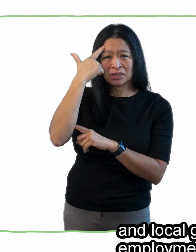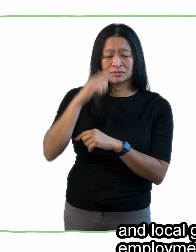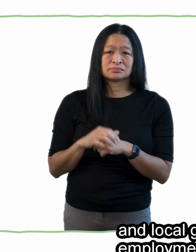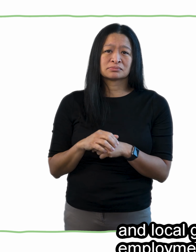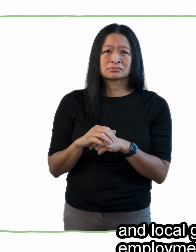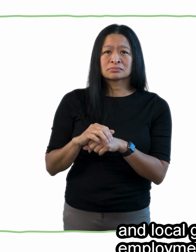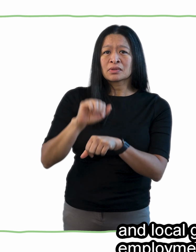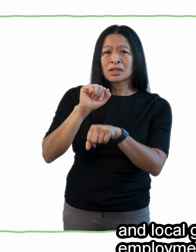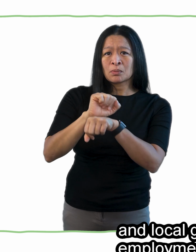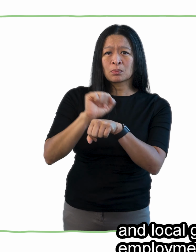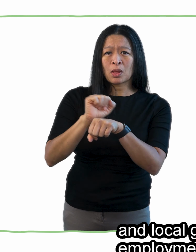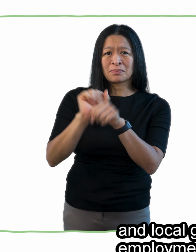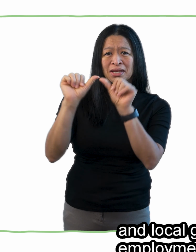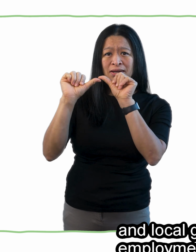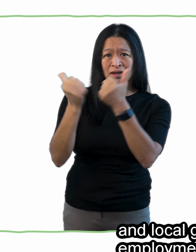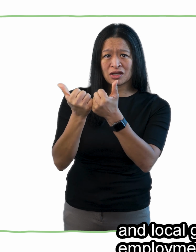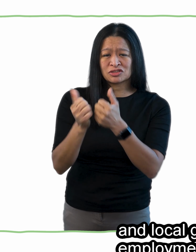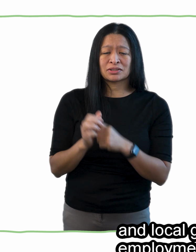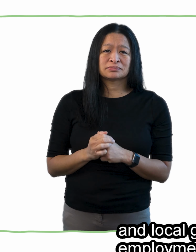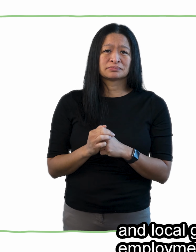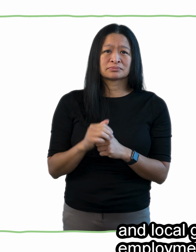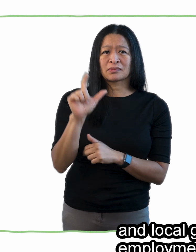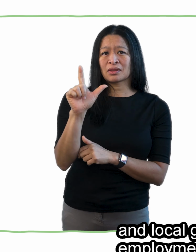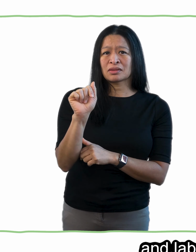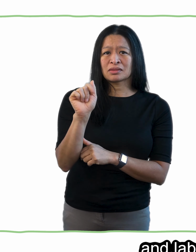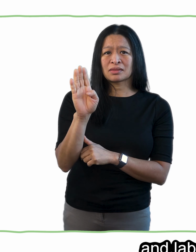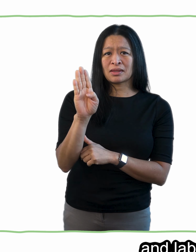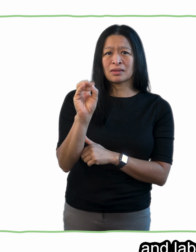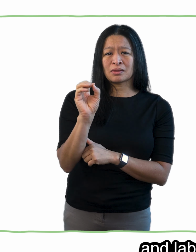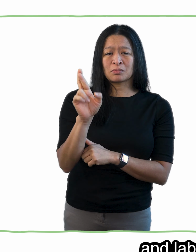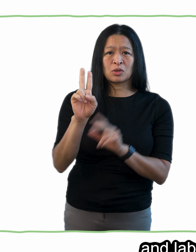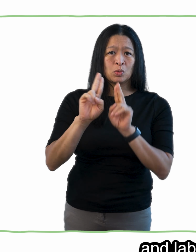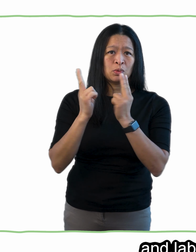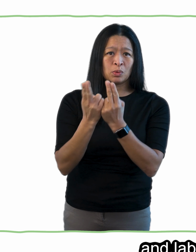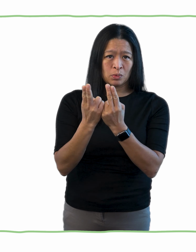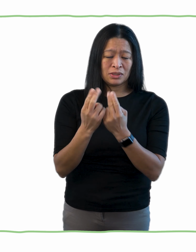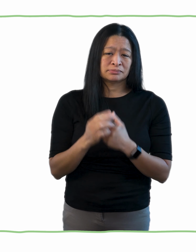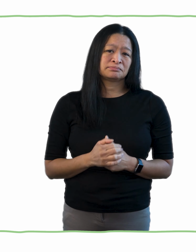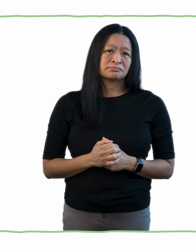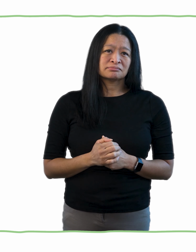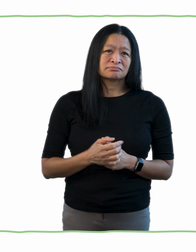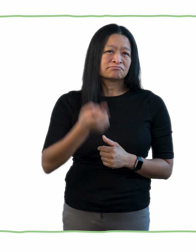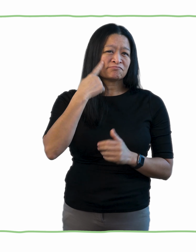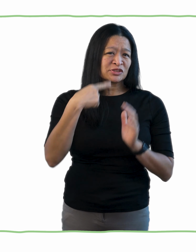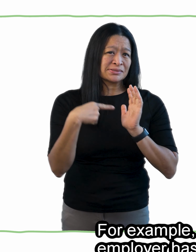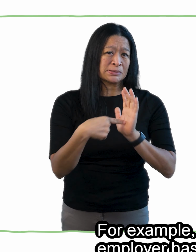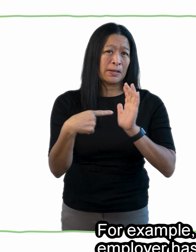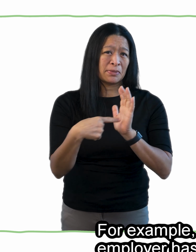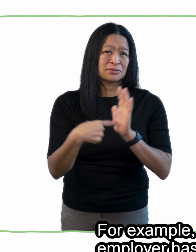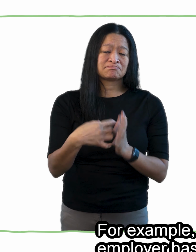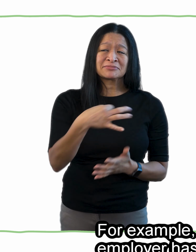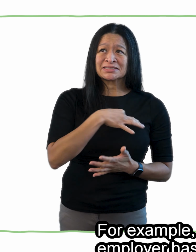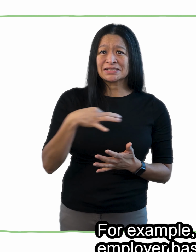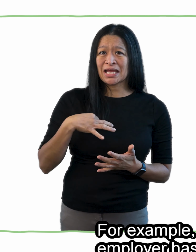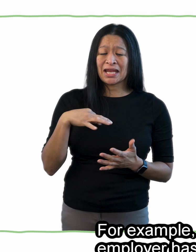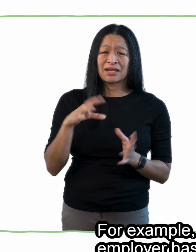governments, employment agencies, and labor unions. For example, if your employer has